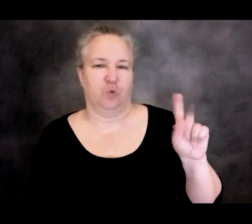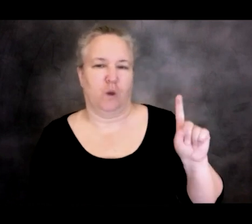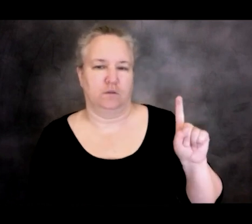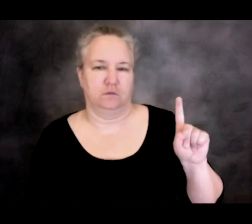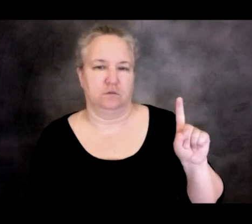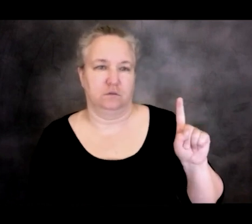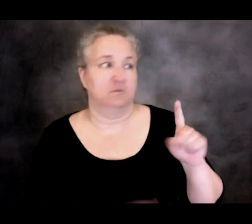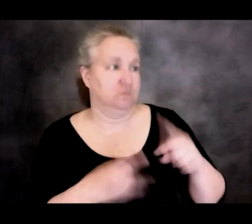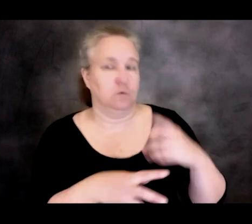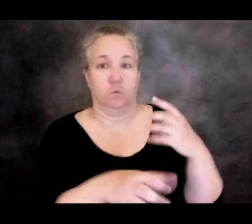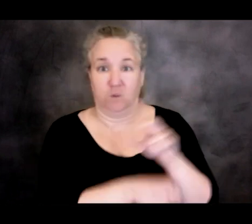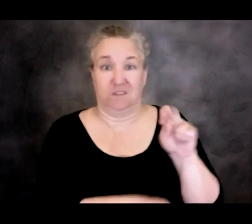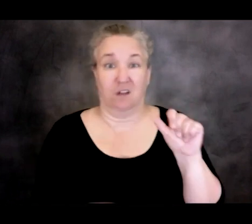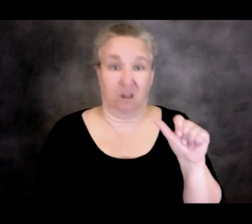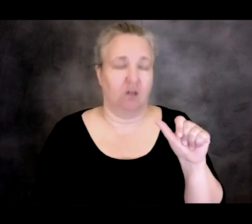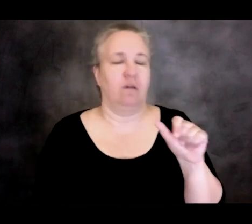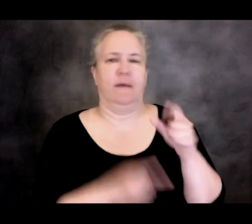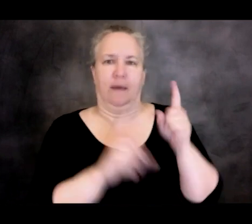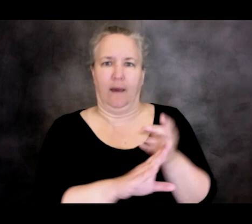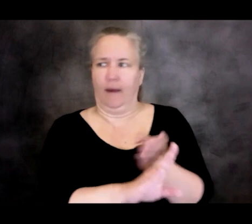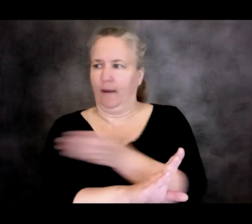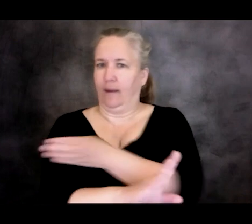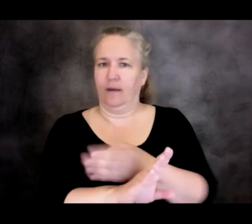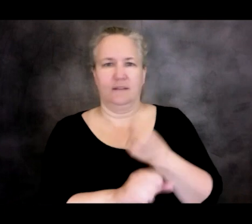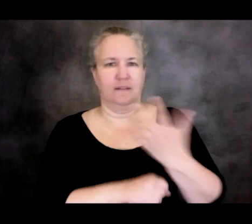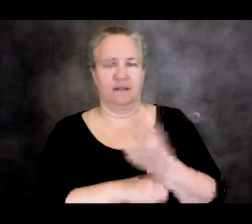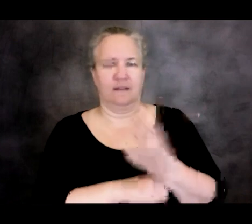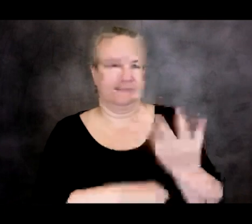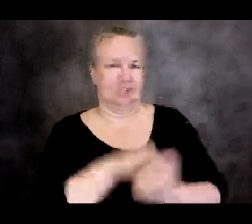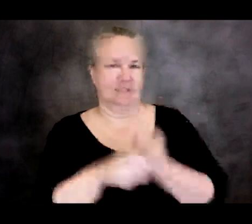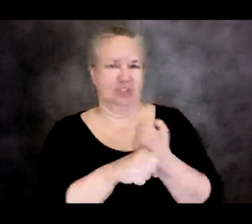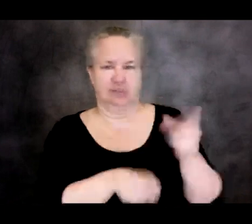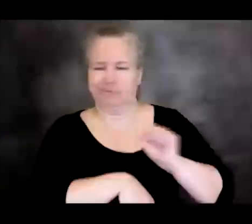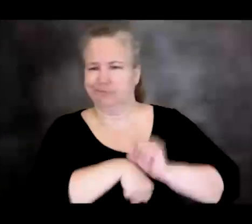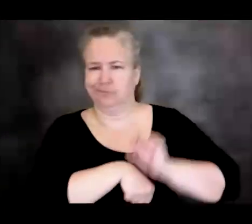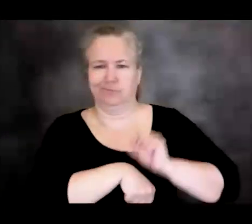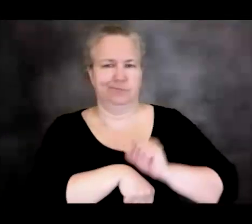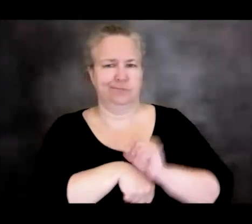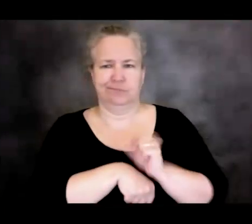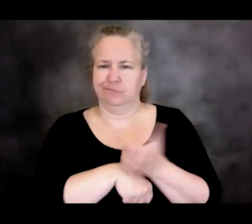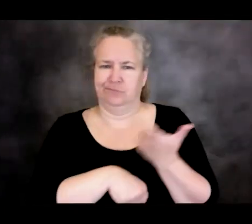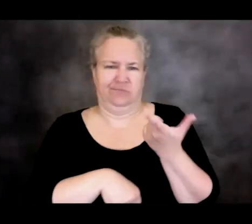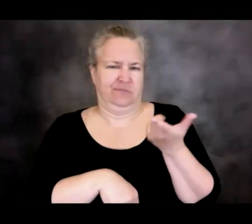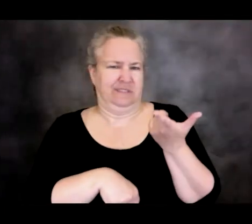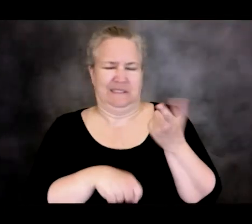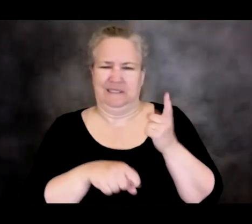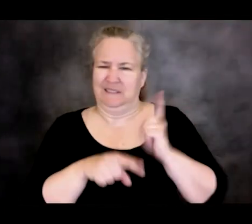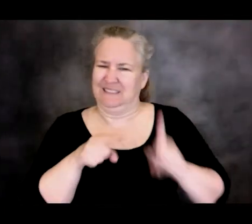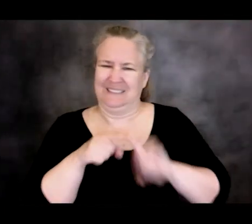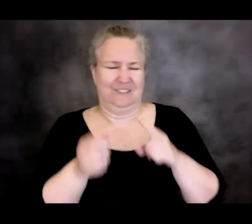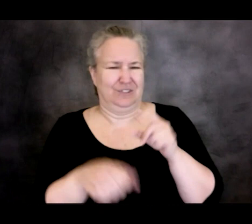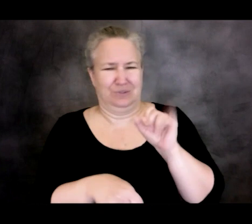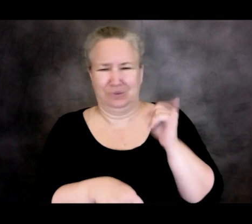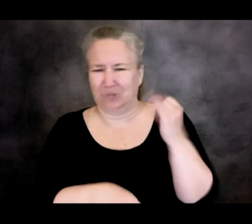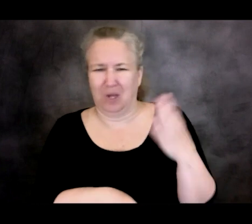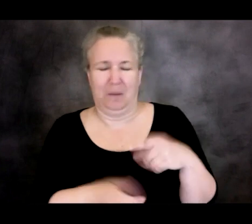it. She had been working for several years. She had a long line of low-wage jobs in